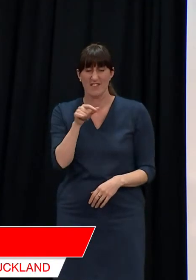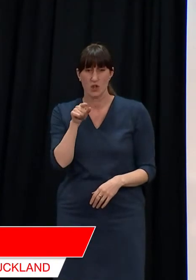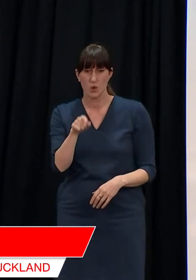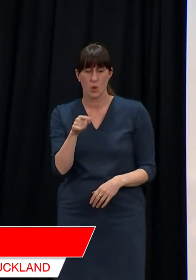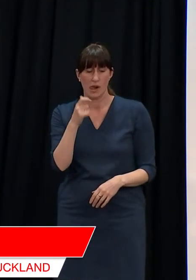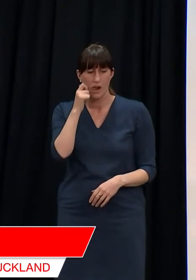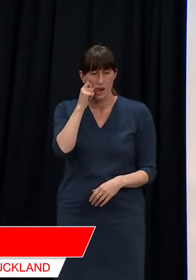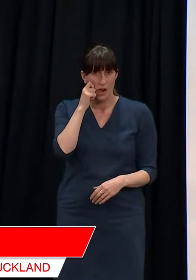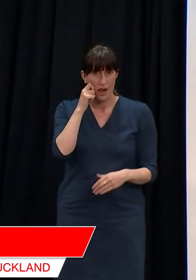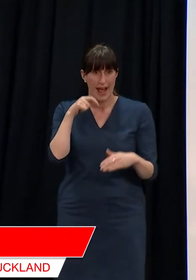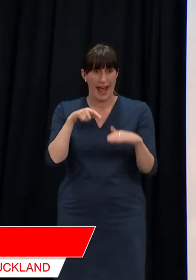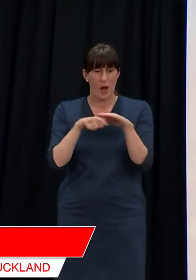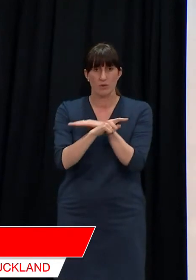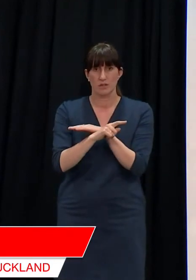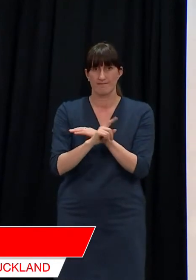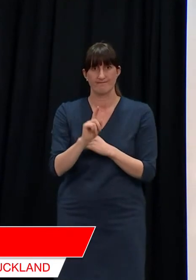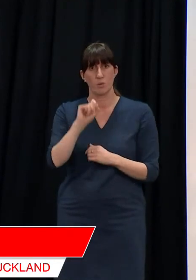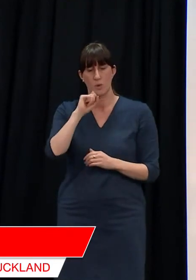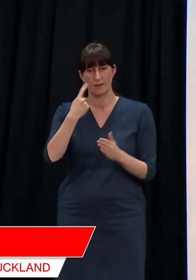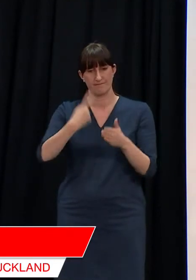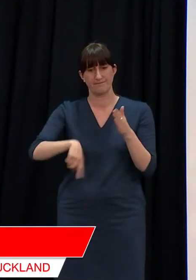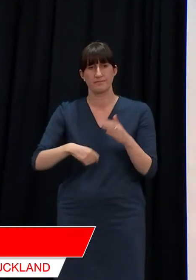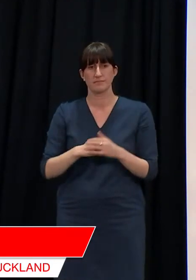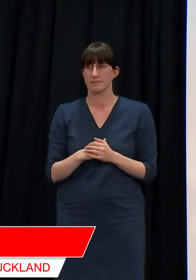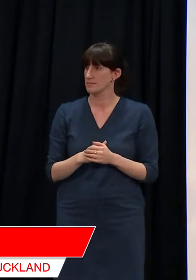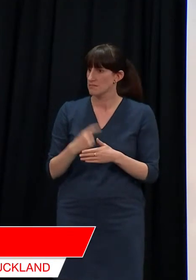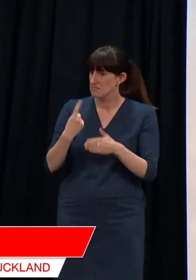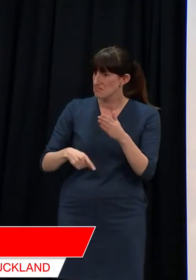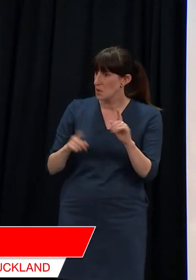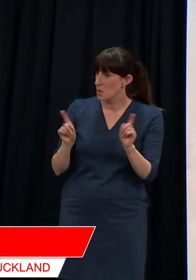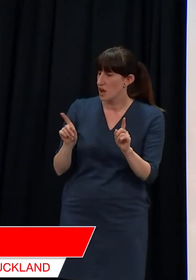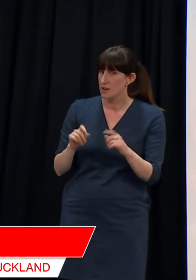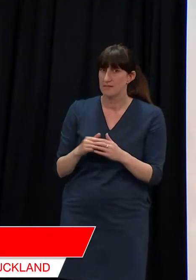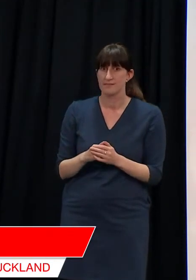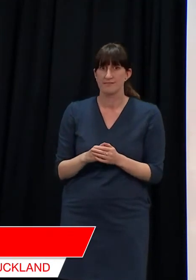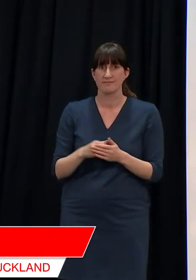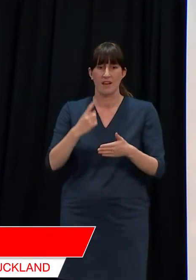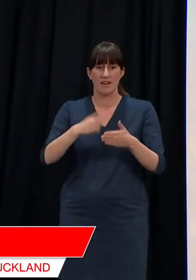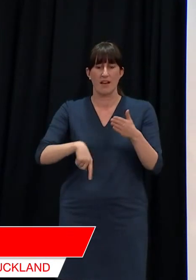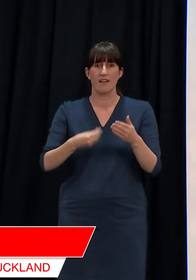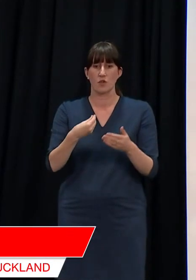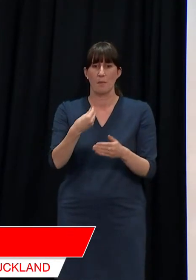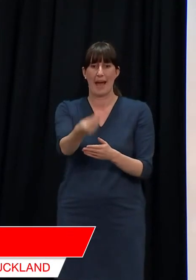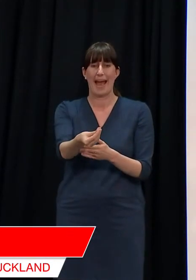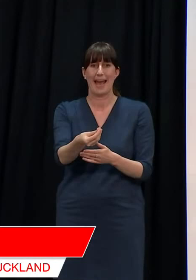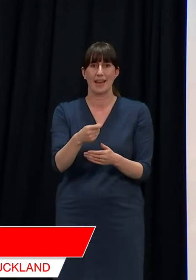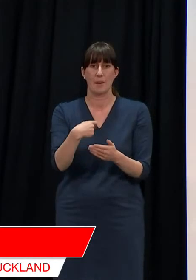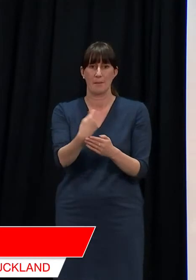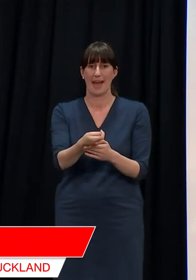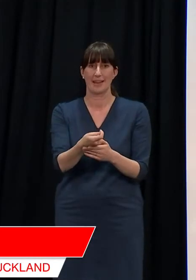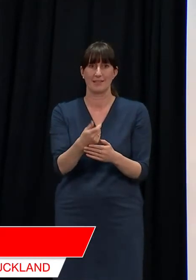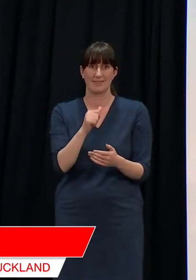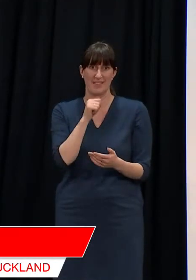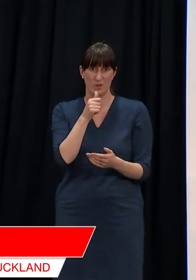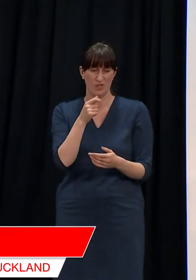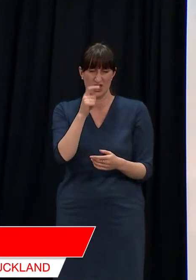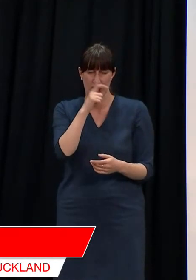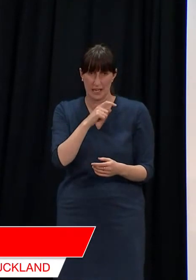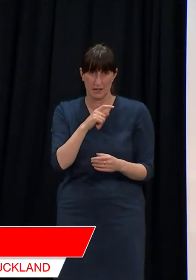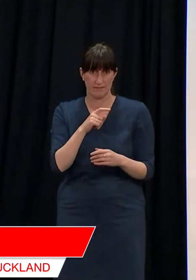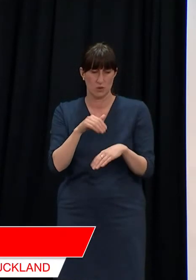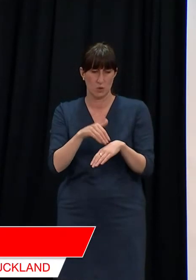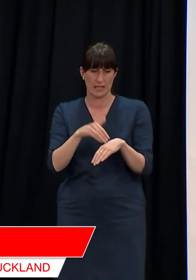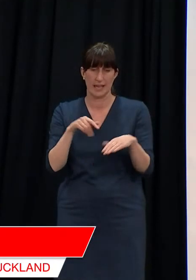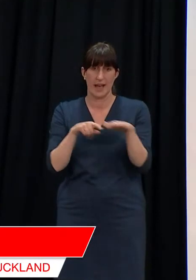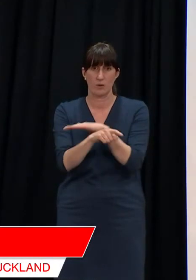be repercussions for that. What repercussions? Well, there are fines for people who are deliberately and knowingly trying to cheat the system. We know of someone that's managed